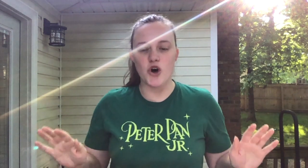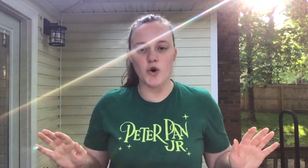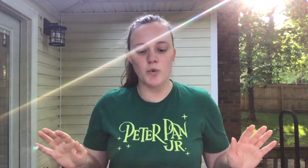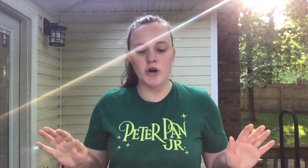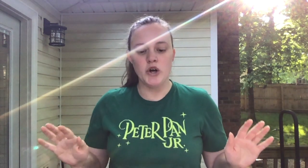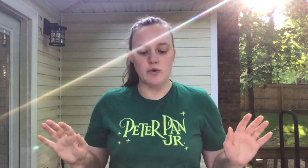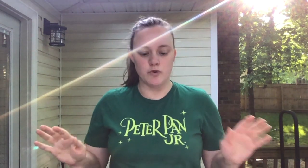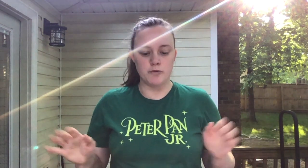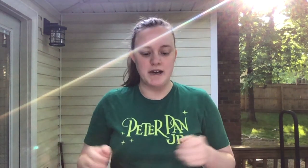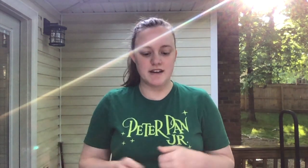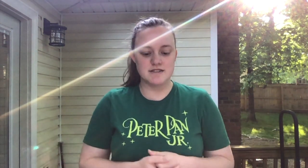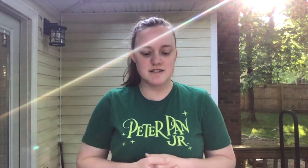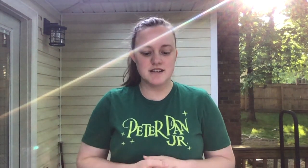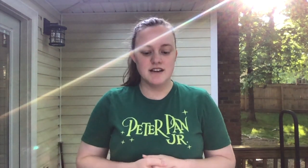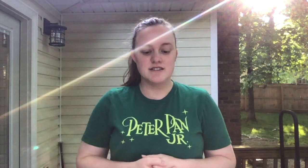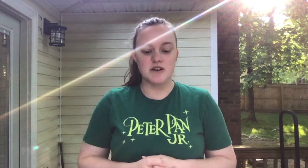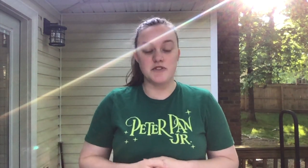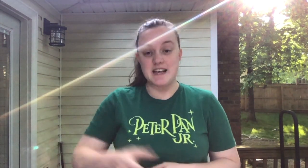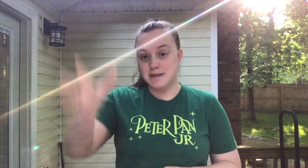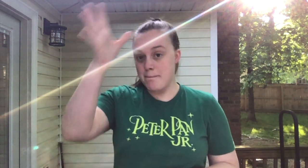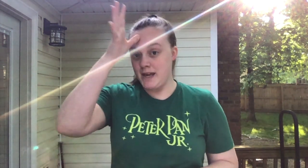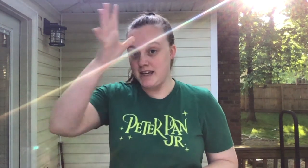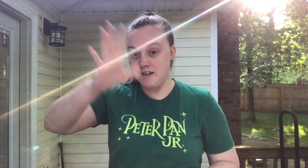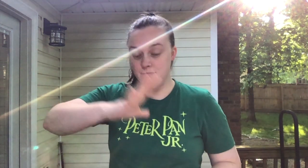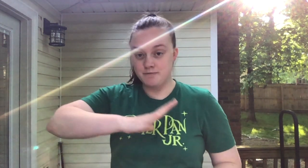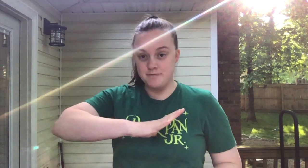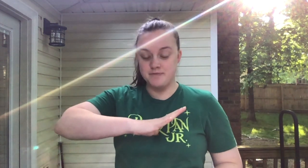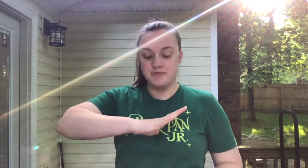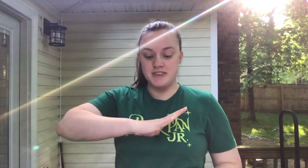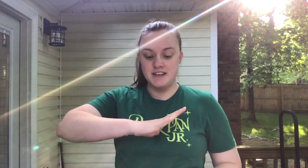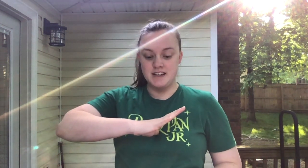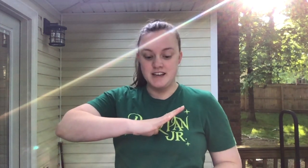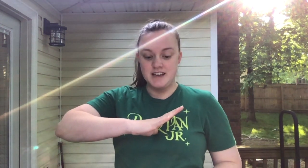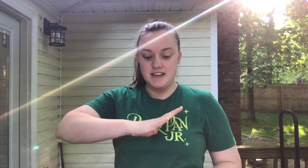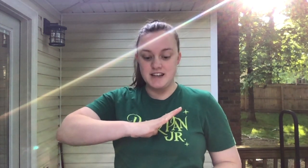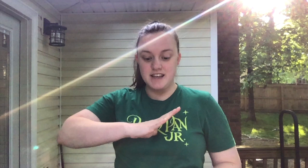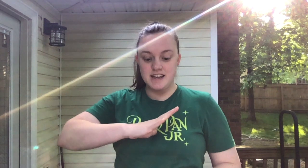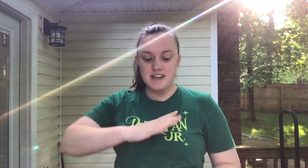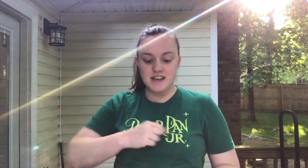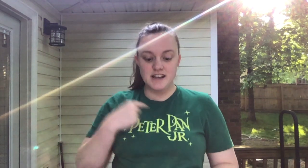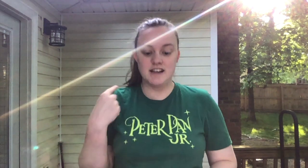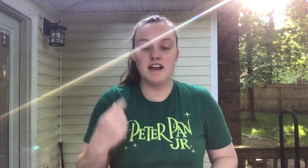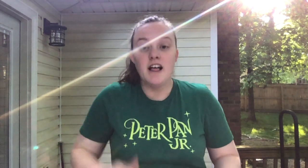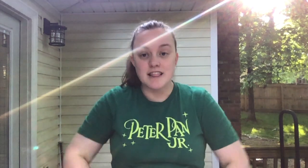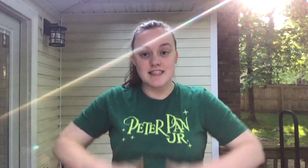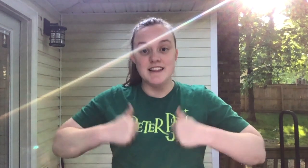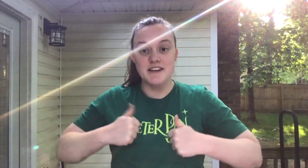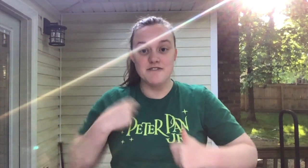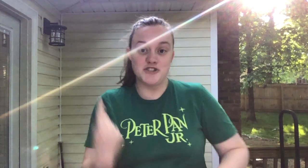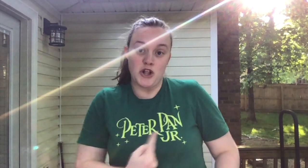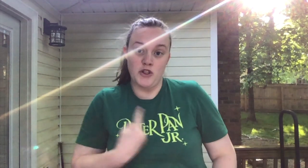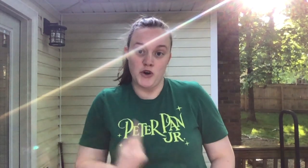no roommates. So that's a man, and he lives